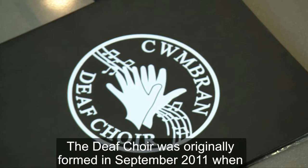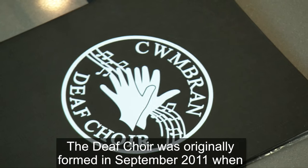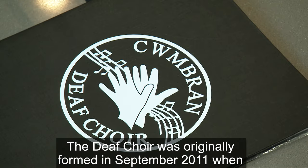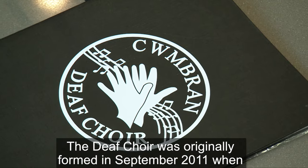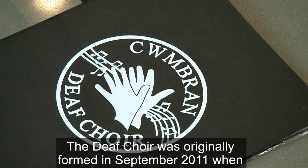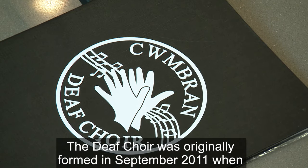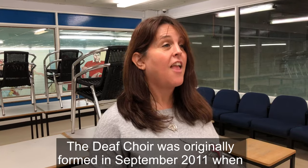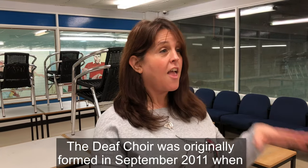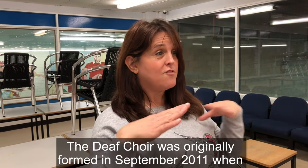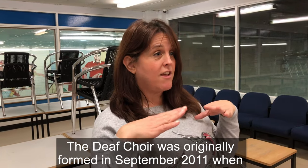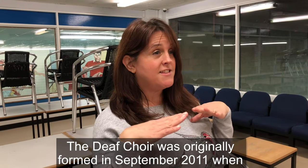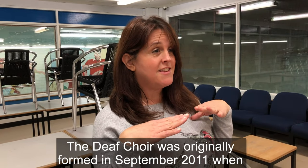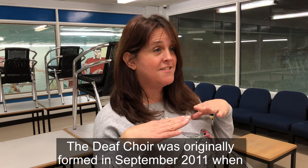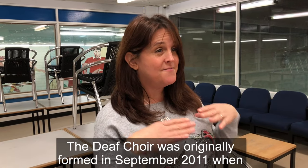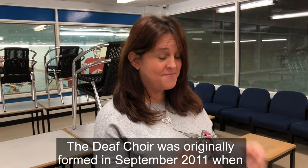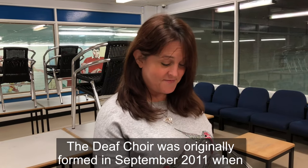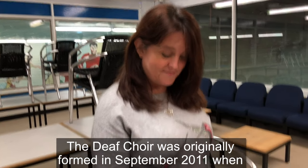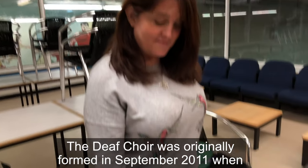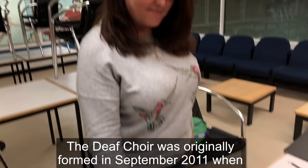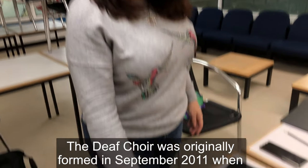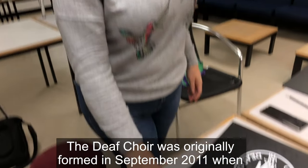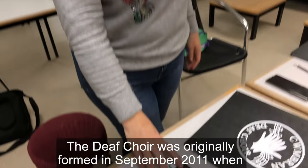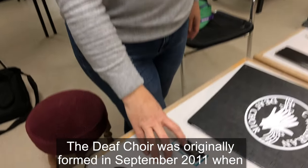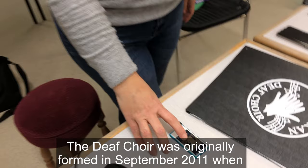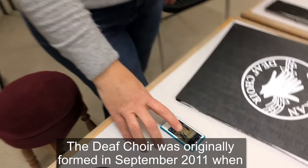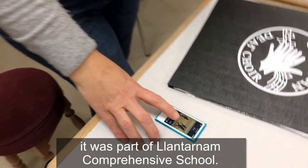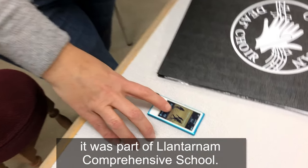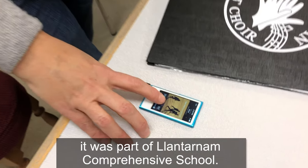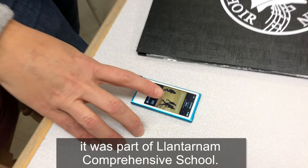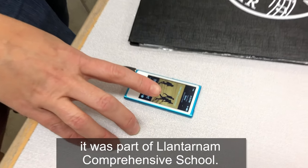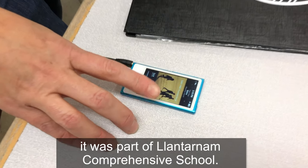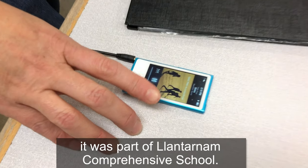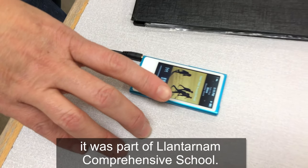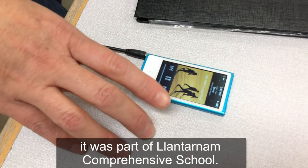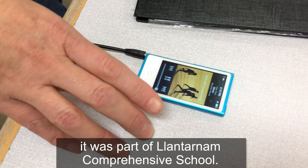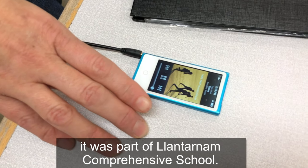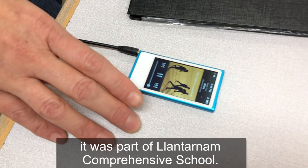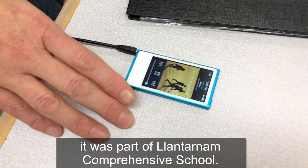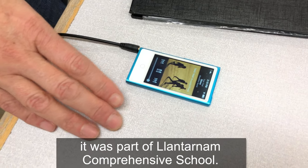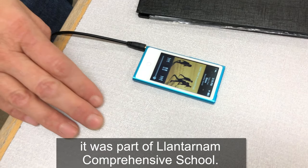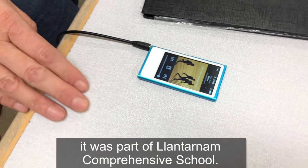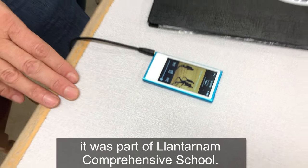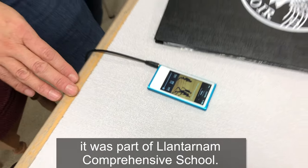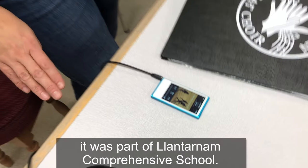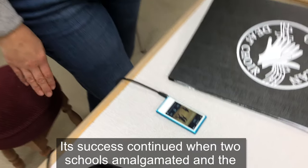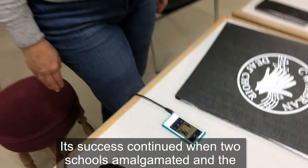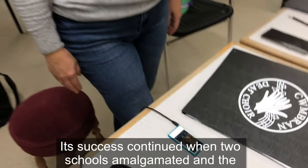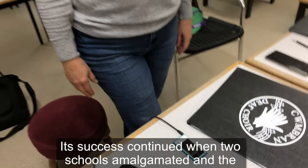The Deaf Choir was originally formed in September 2011, when it was part of Slantarnam Comprehensive School. Its success